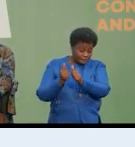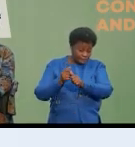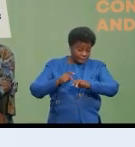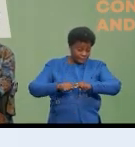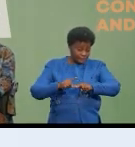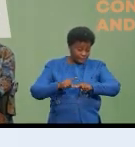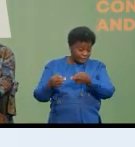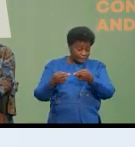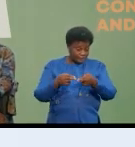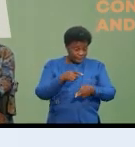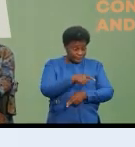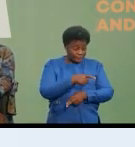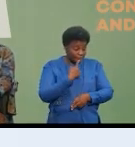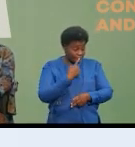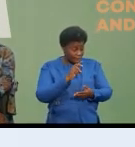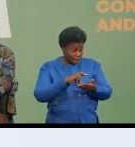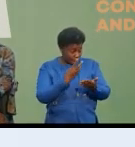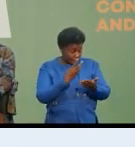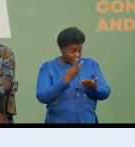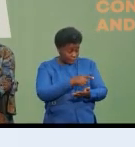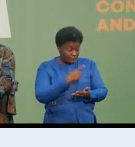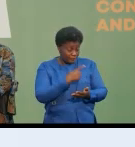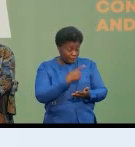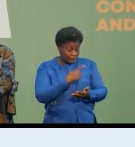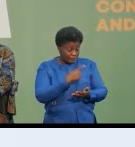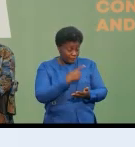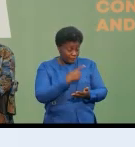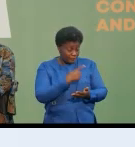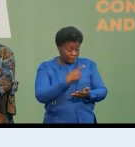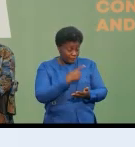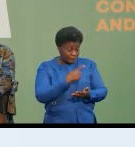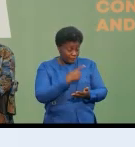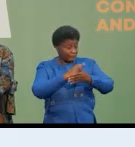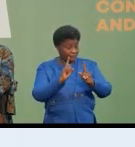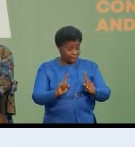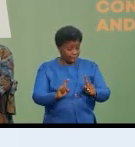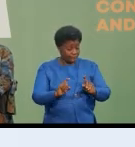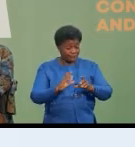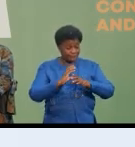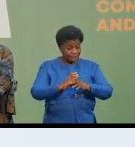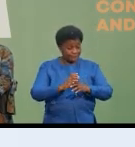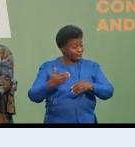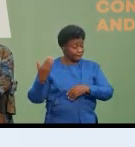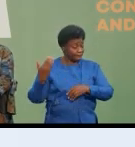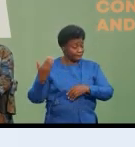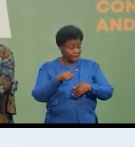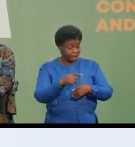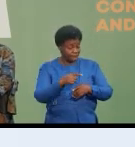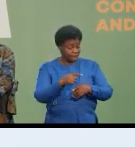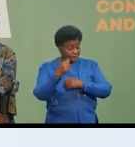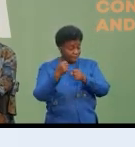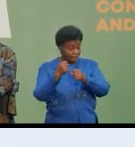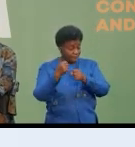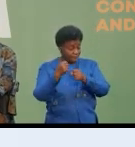is a testament of the concerted efforts in prevention, testing, and treatment over the past decade.